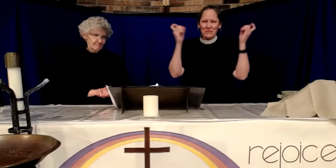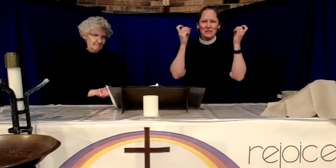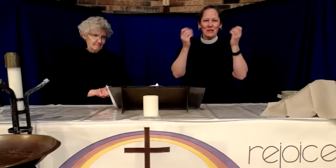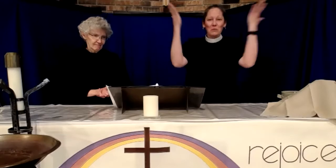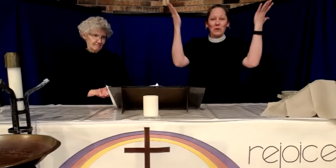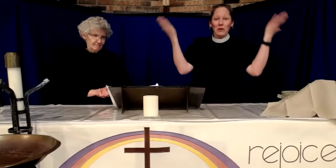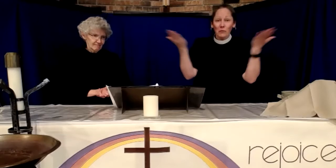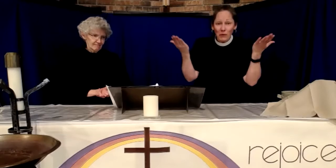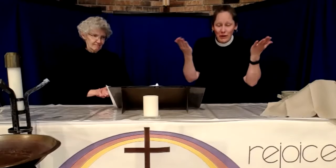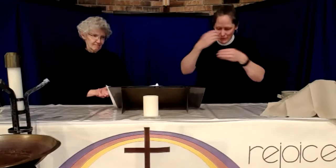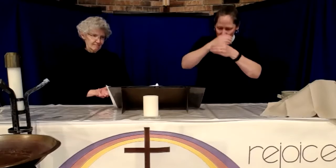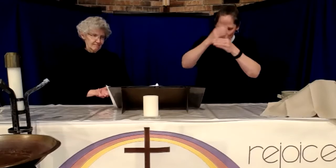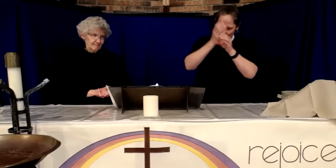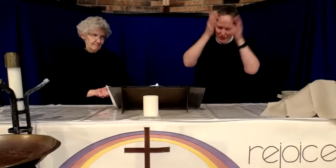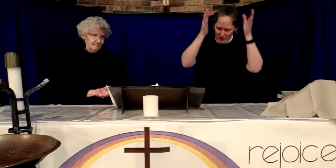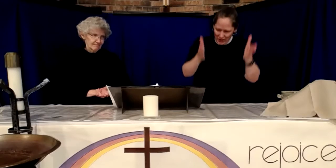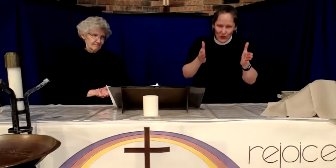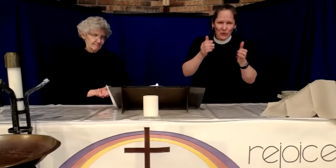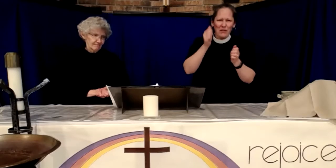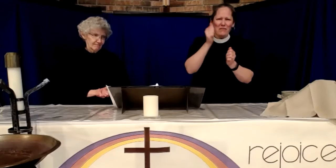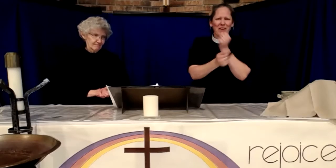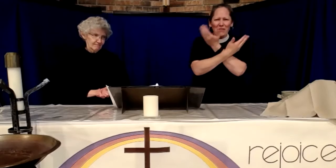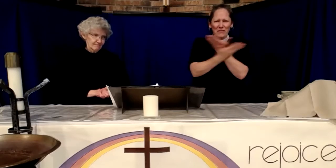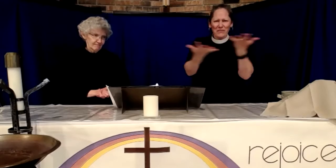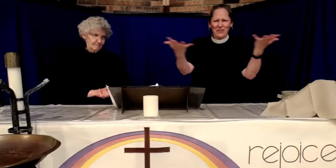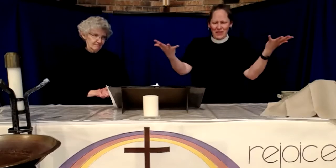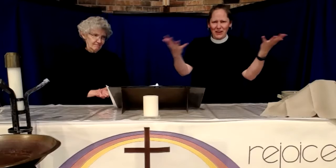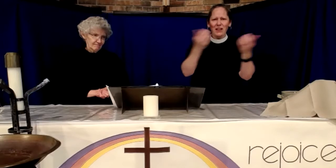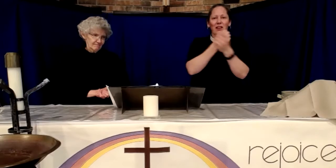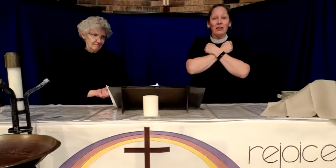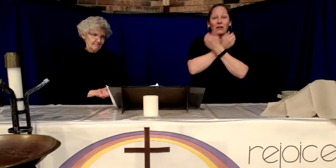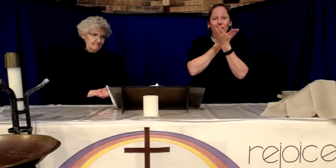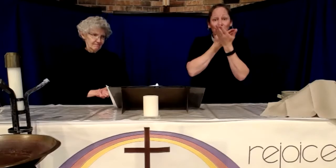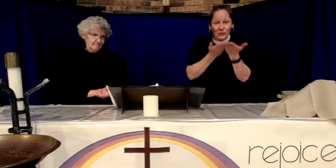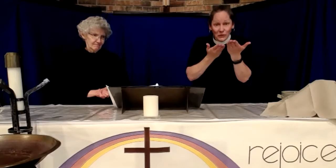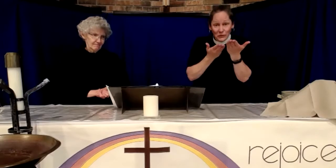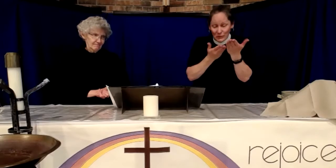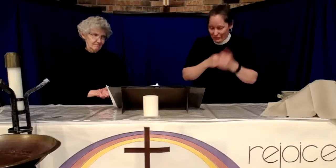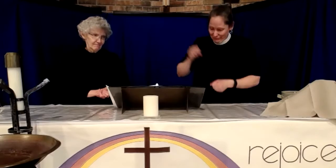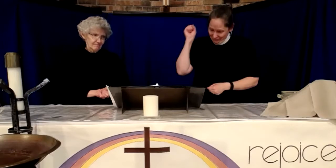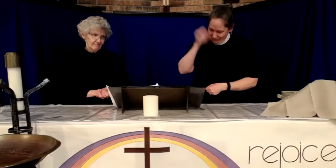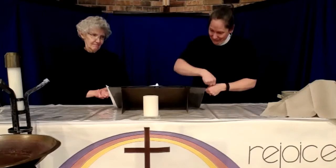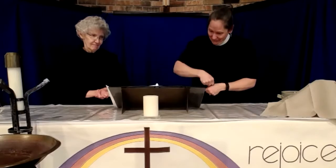celebrate that the Creator loves all of us.